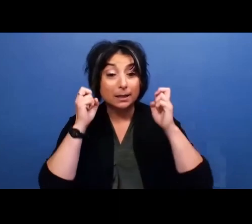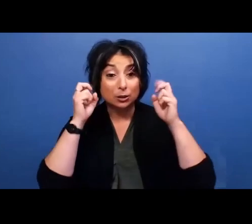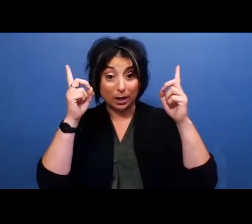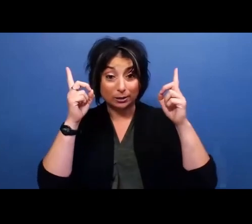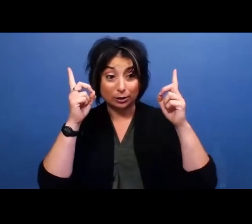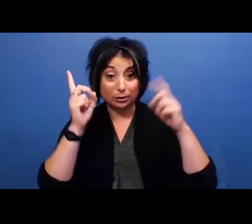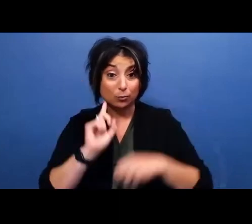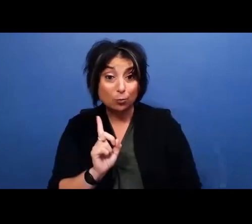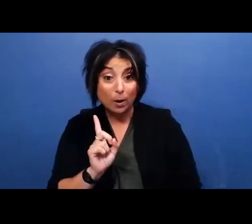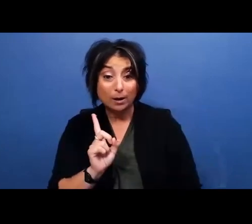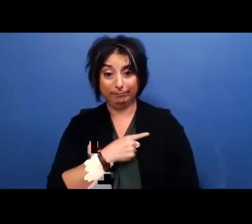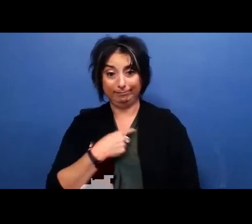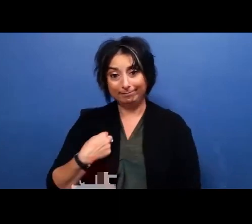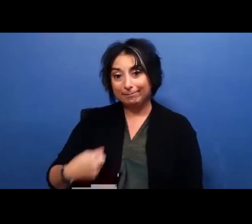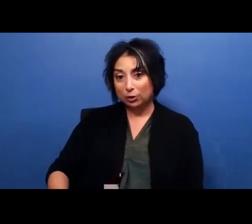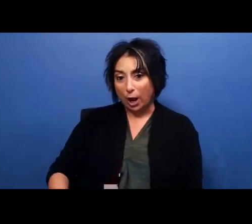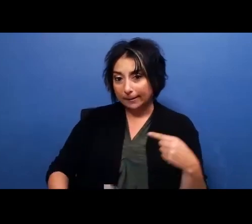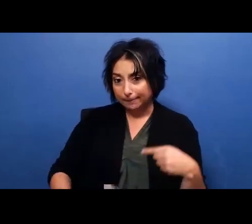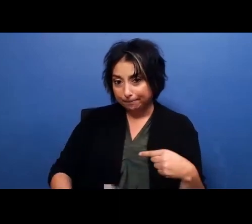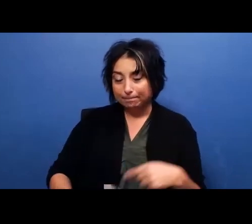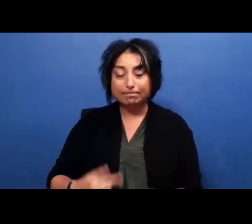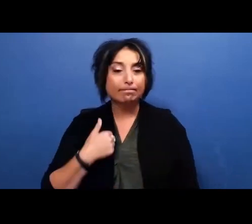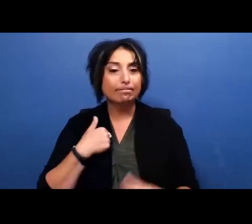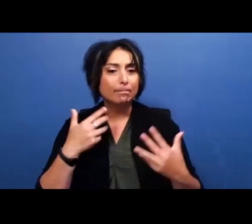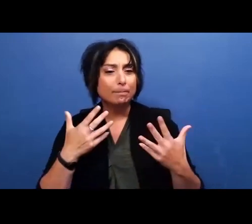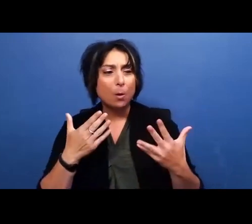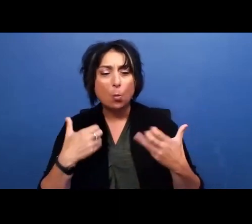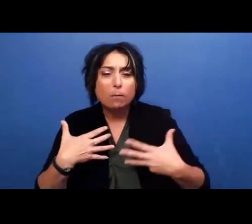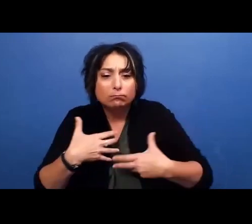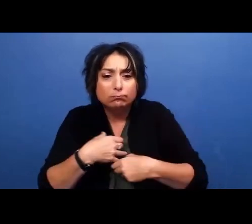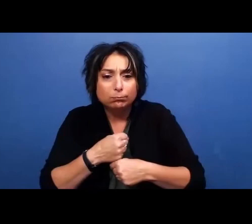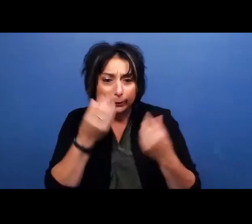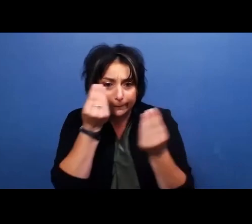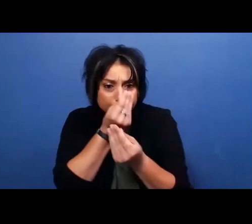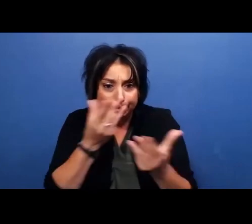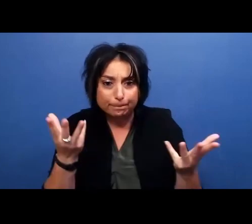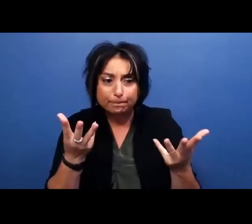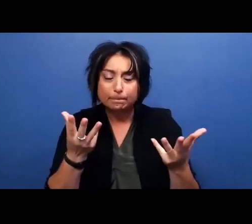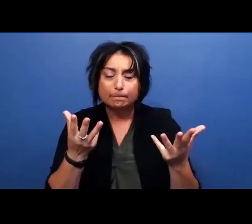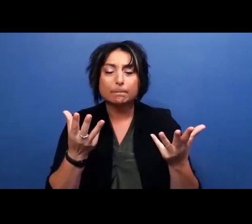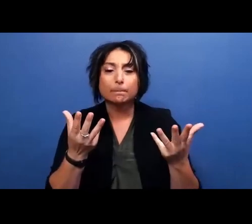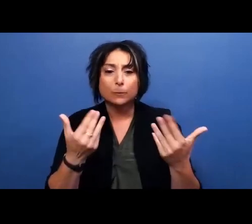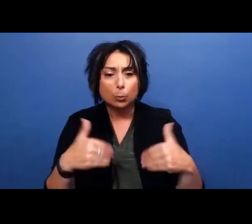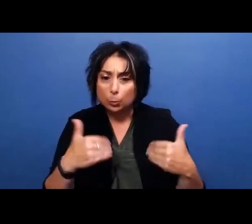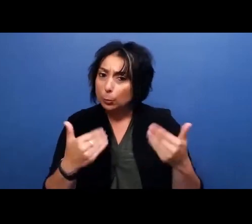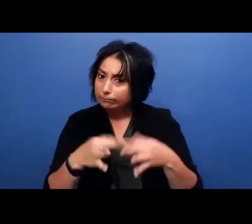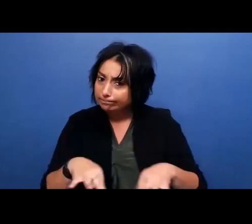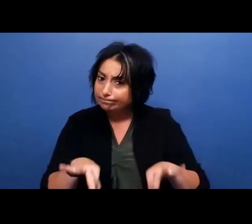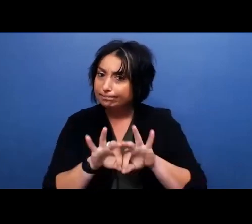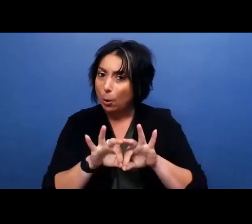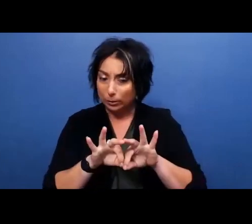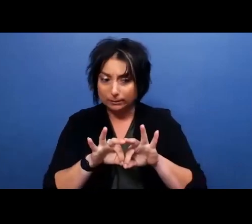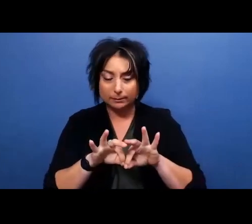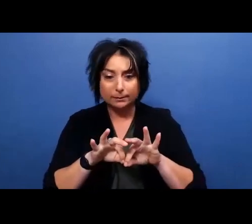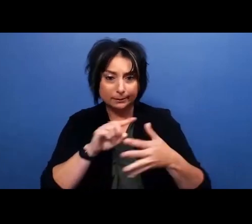in China. And I want to just share briefly how important each of these 5 sessions